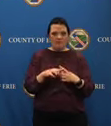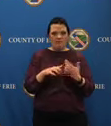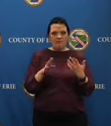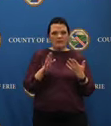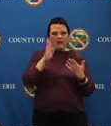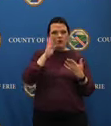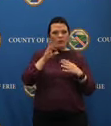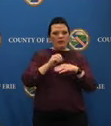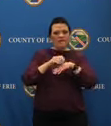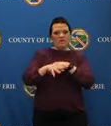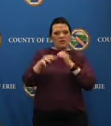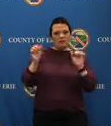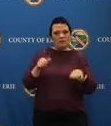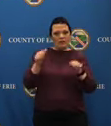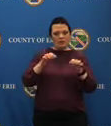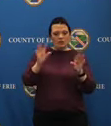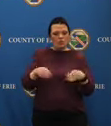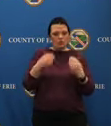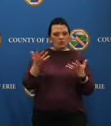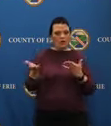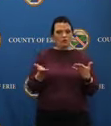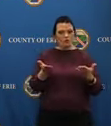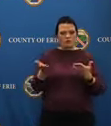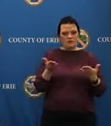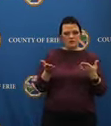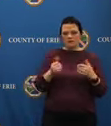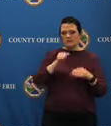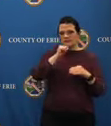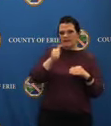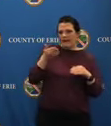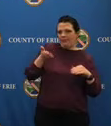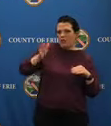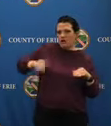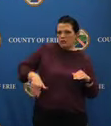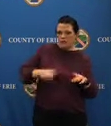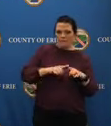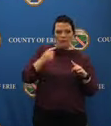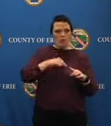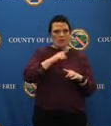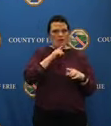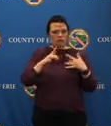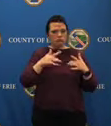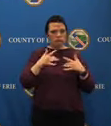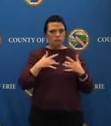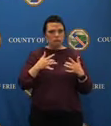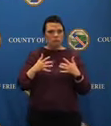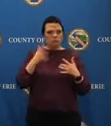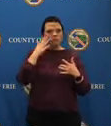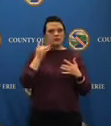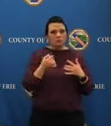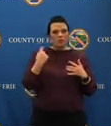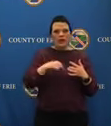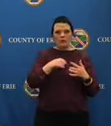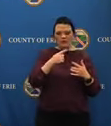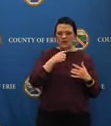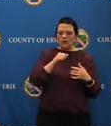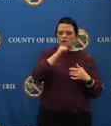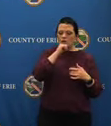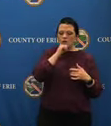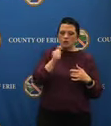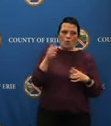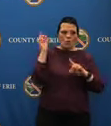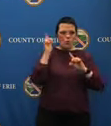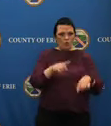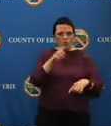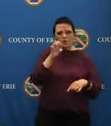will affect their ability to provide services. It hasn't reached that point yet, but we are concerned. And that's why we've been saying, don't go to